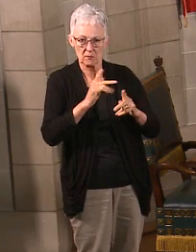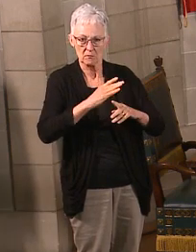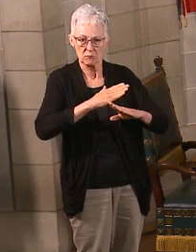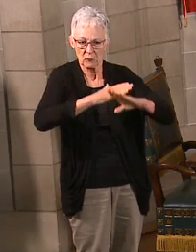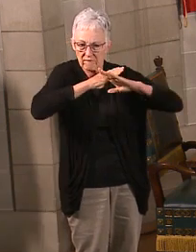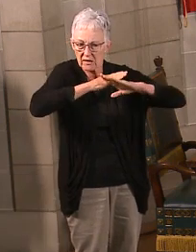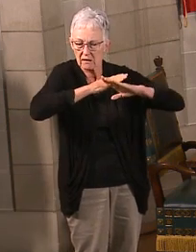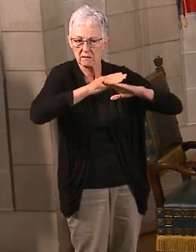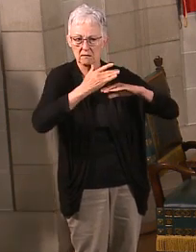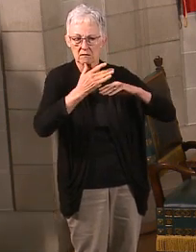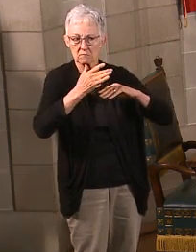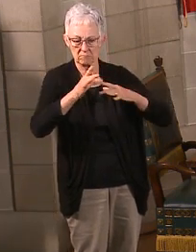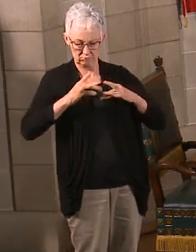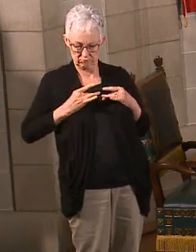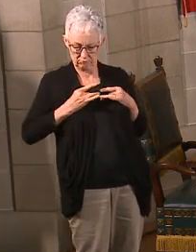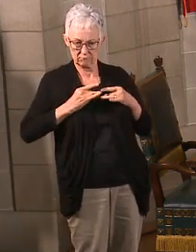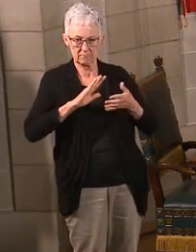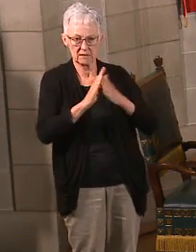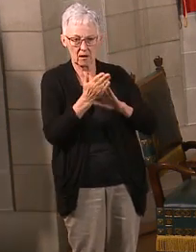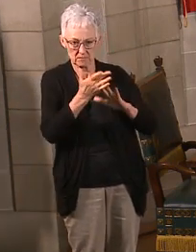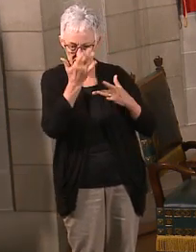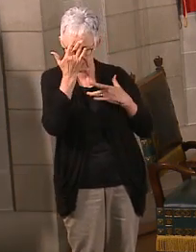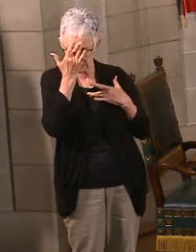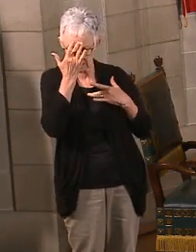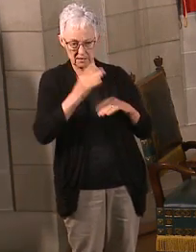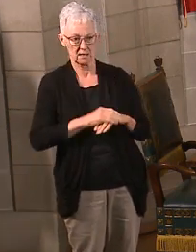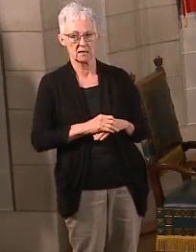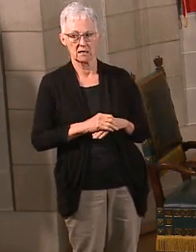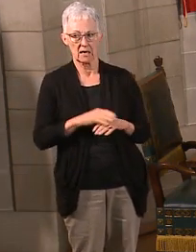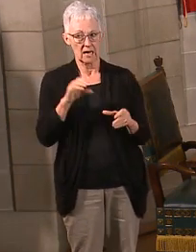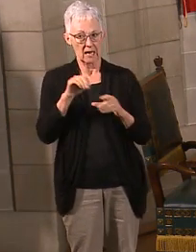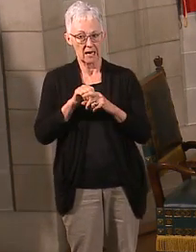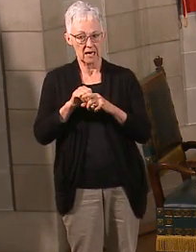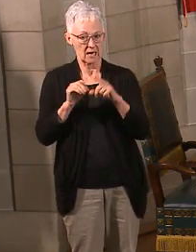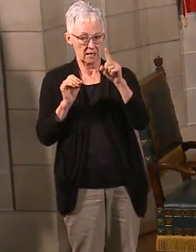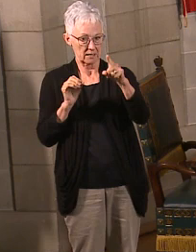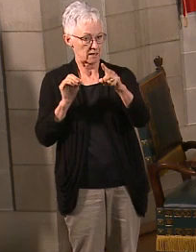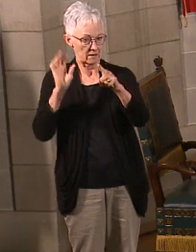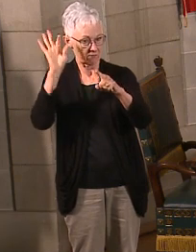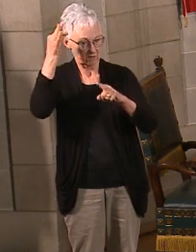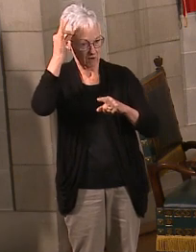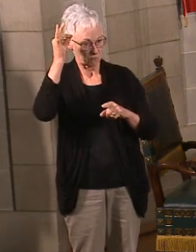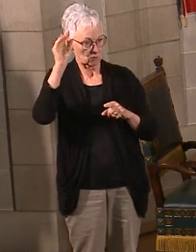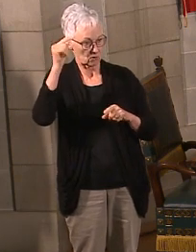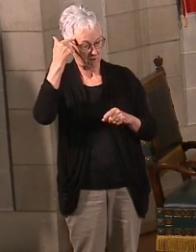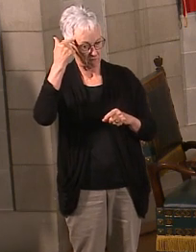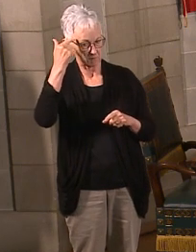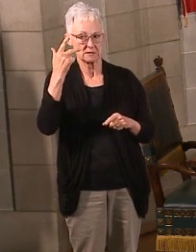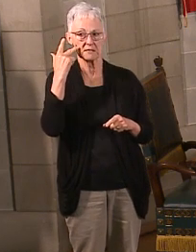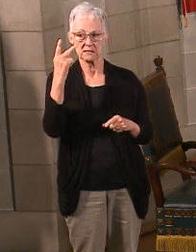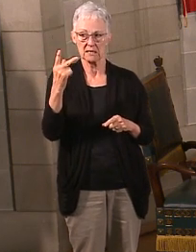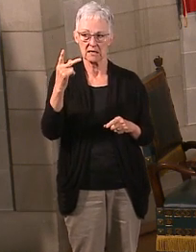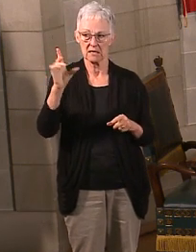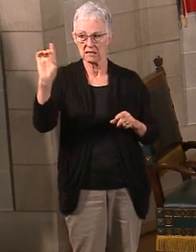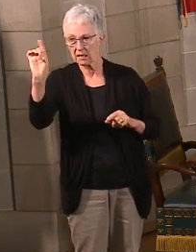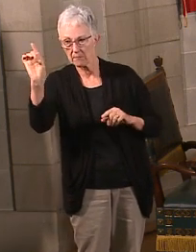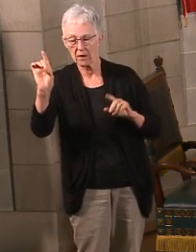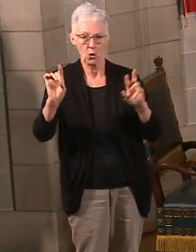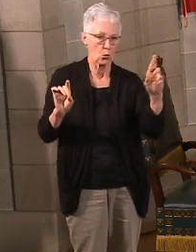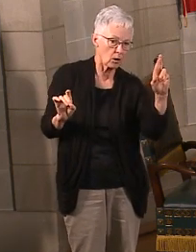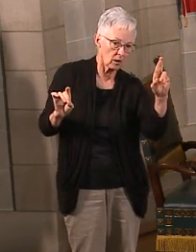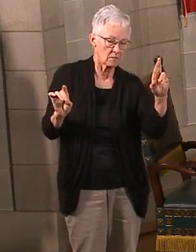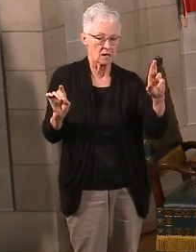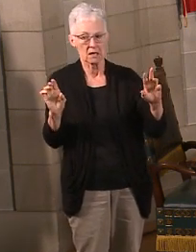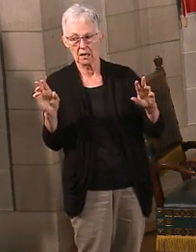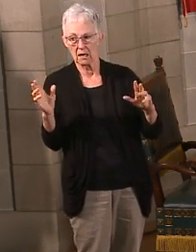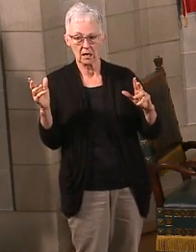the Green New Deal or whatever. Here in Nebraska, we've had a small minority of people who have been